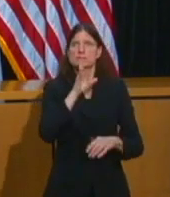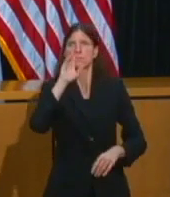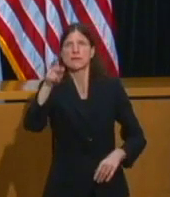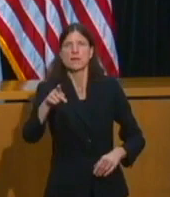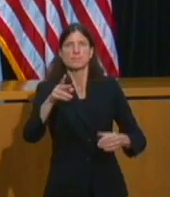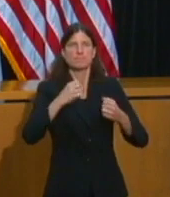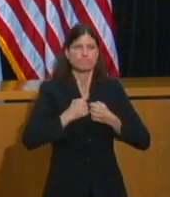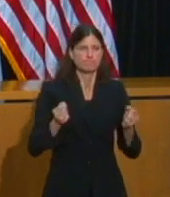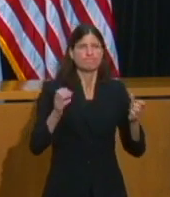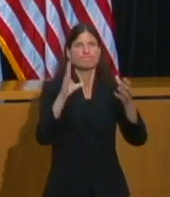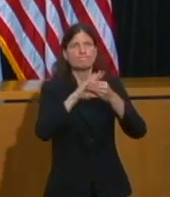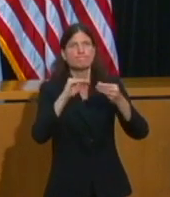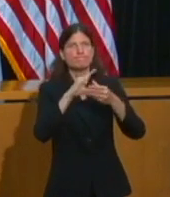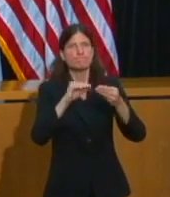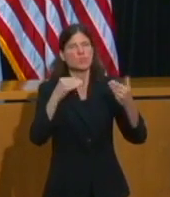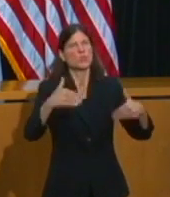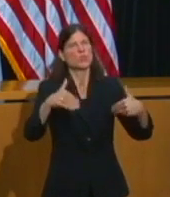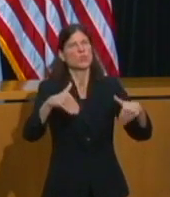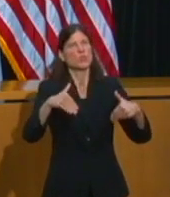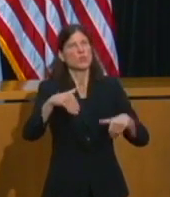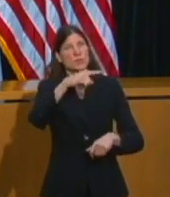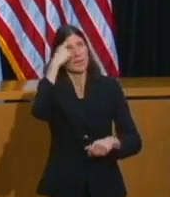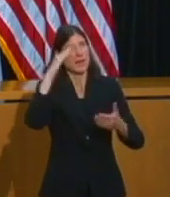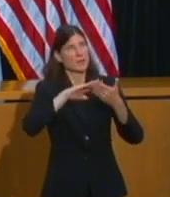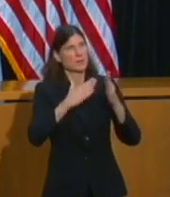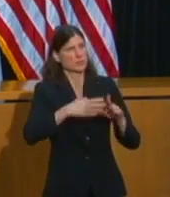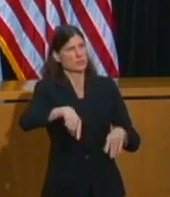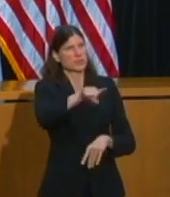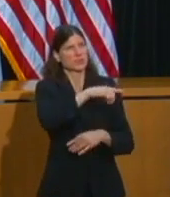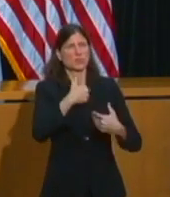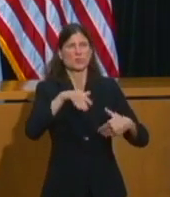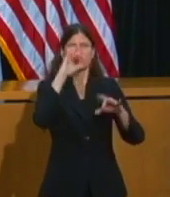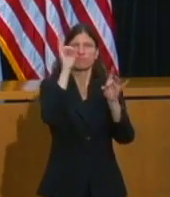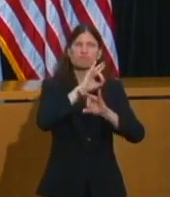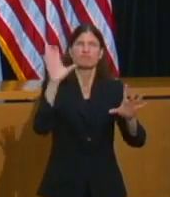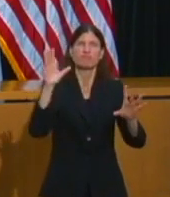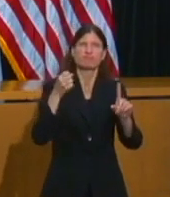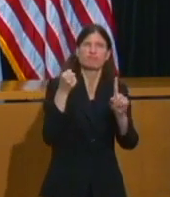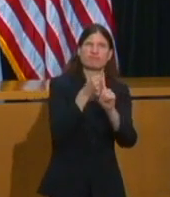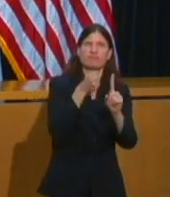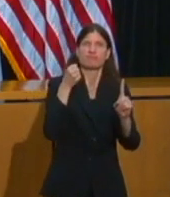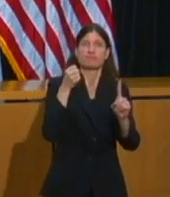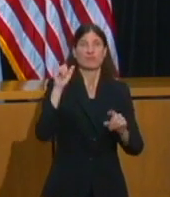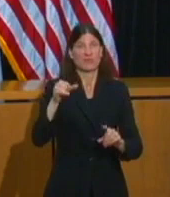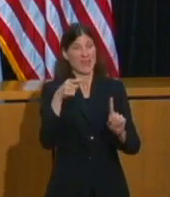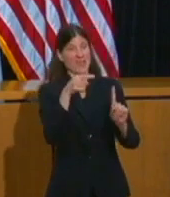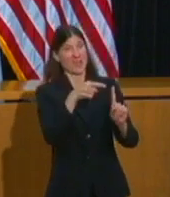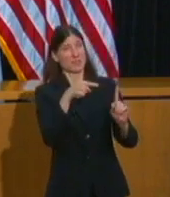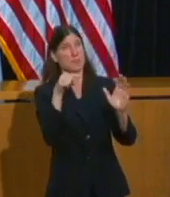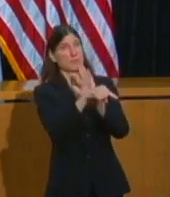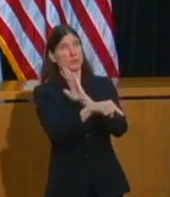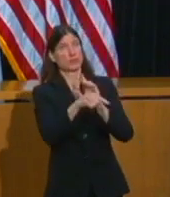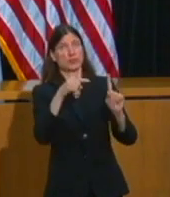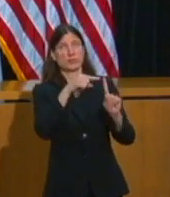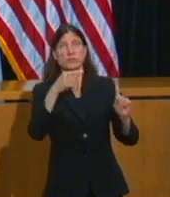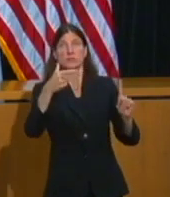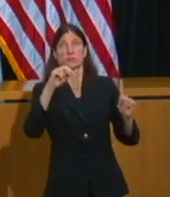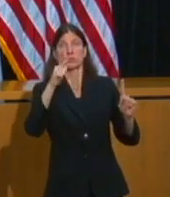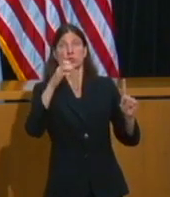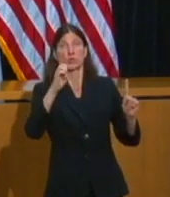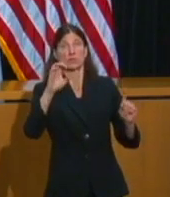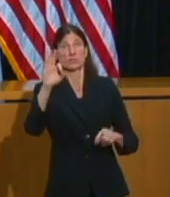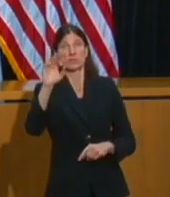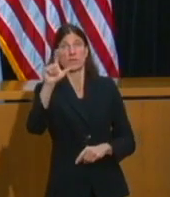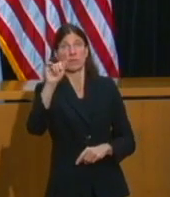our nation. The murder of George Floyd was a tragedy. It was wrong, and it was an act of